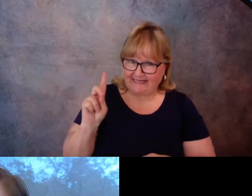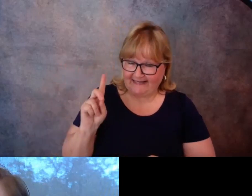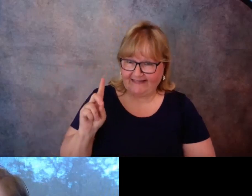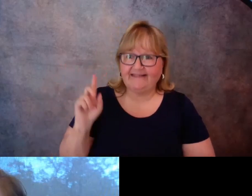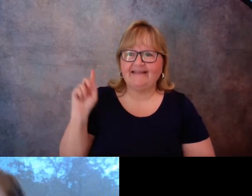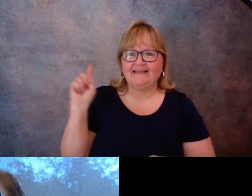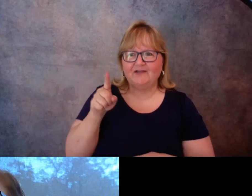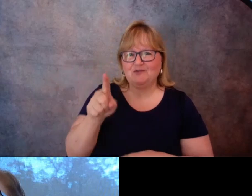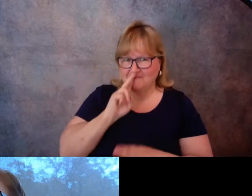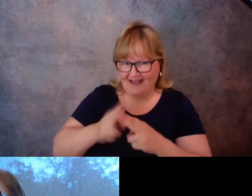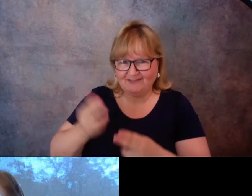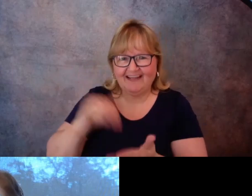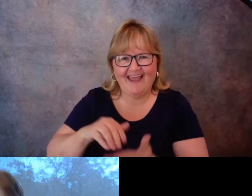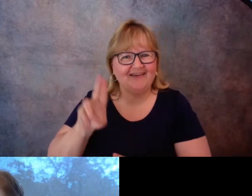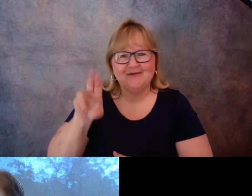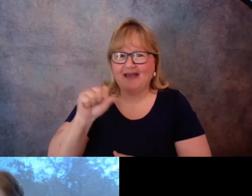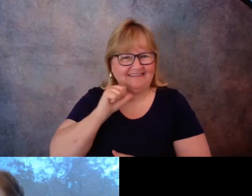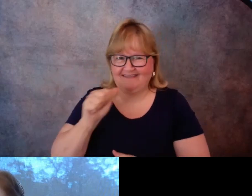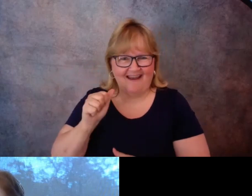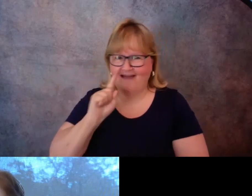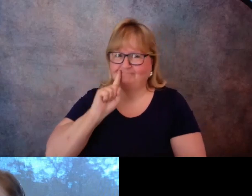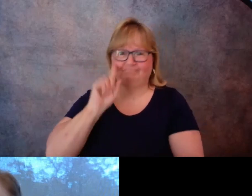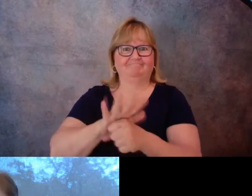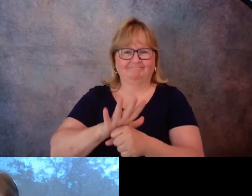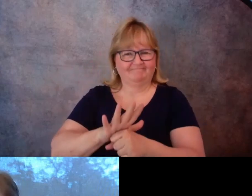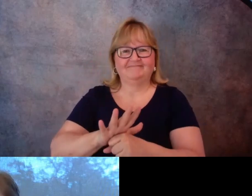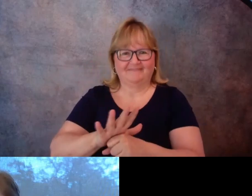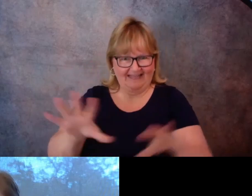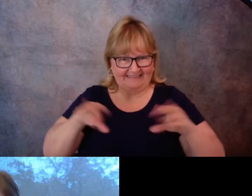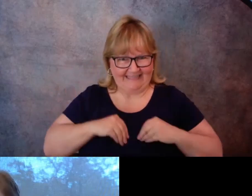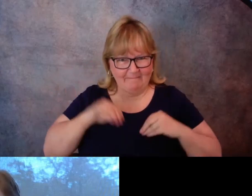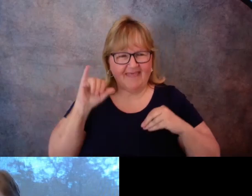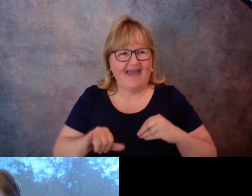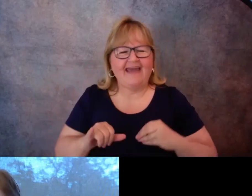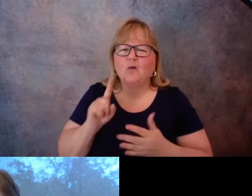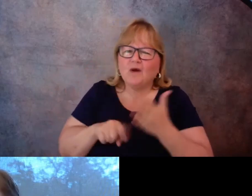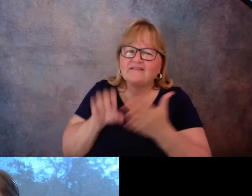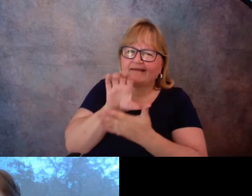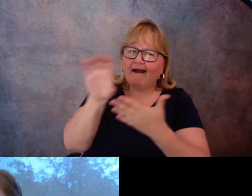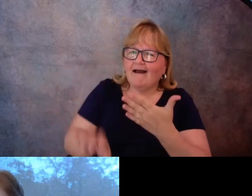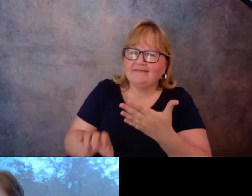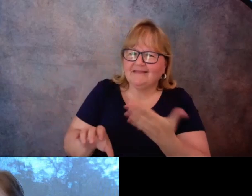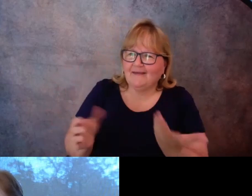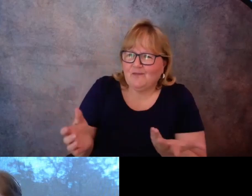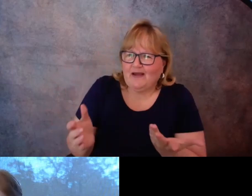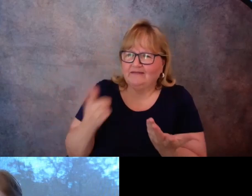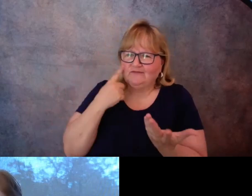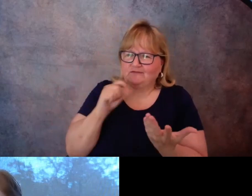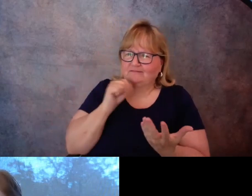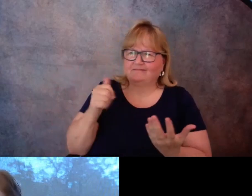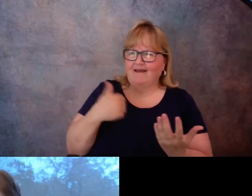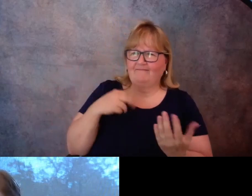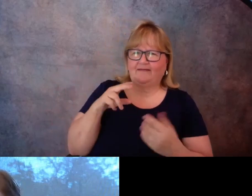the CRPD, what are the consequences of not having the United States ratify